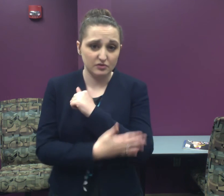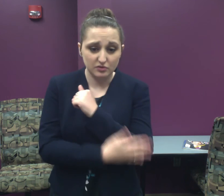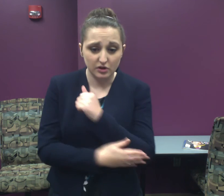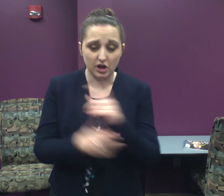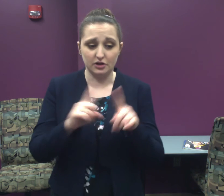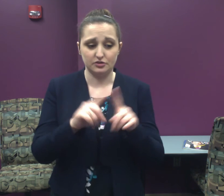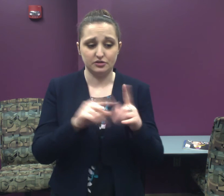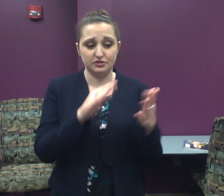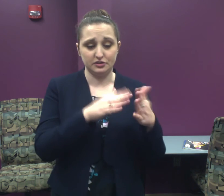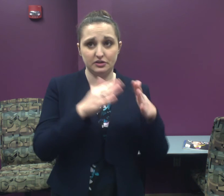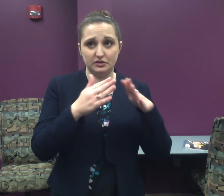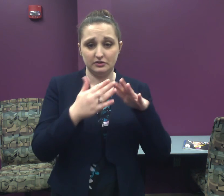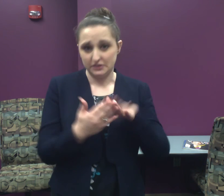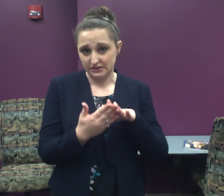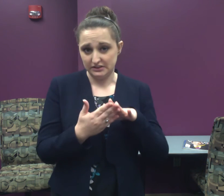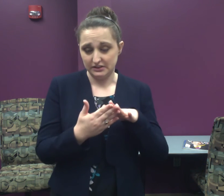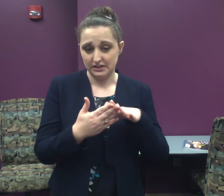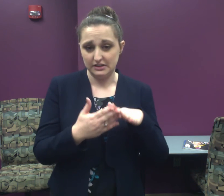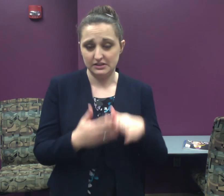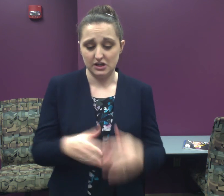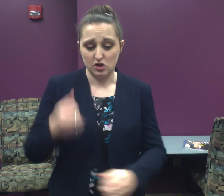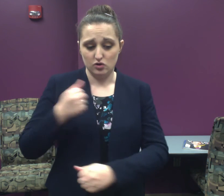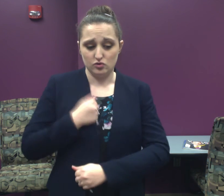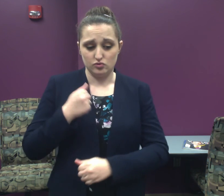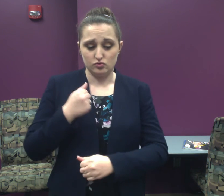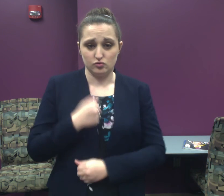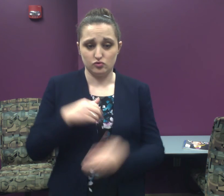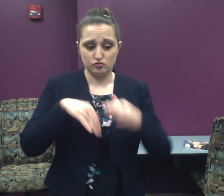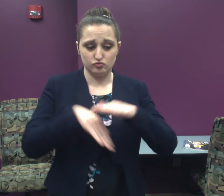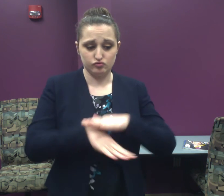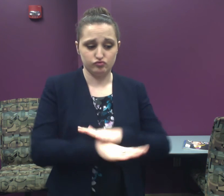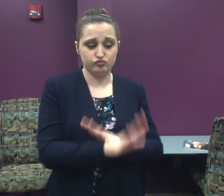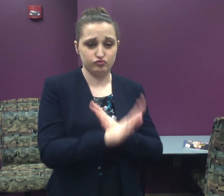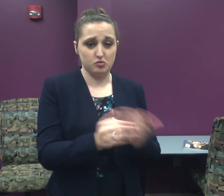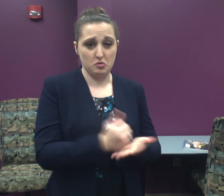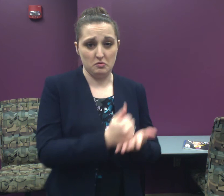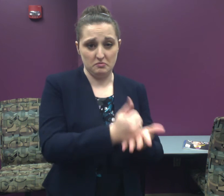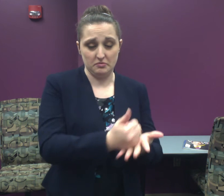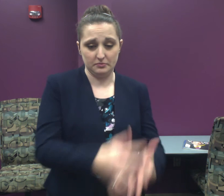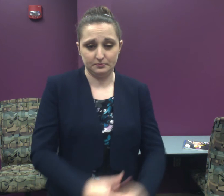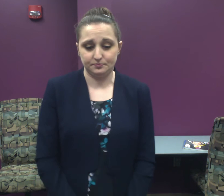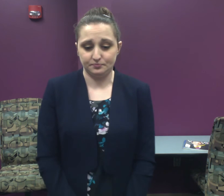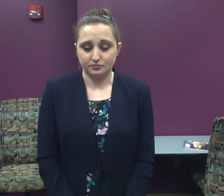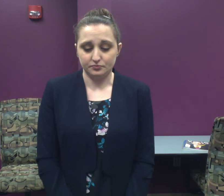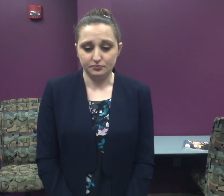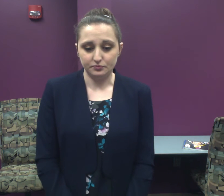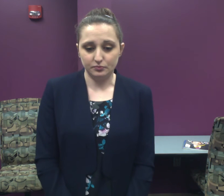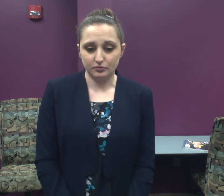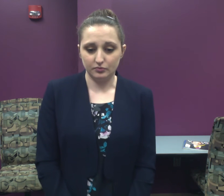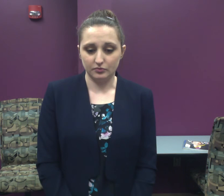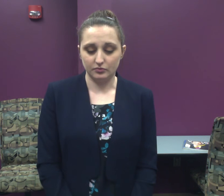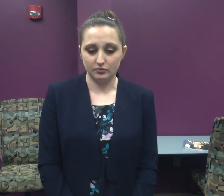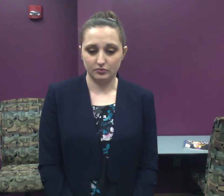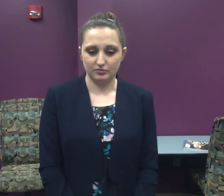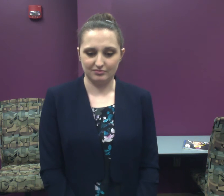Russia itself, in Mongol, and see that's been a common result of a lot of wars. All right. I